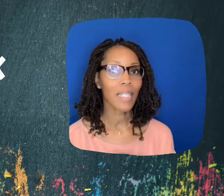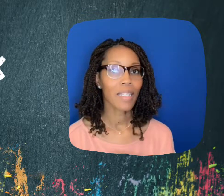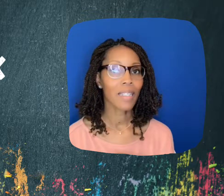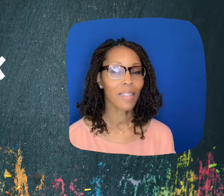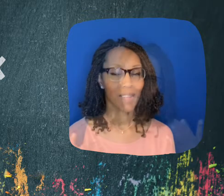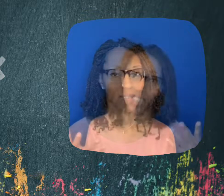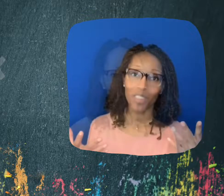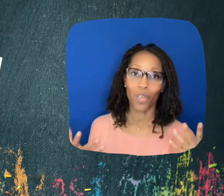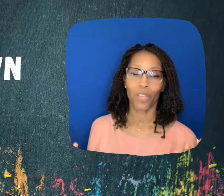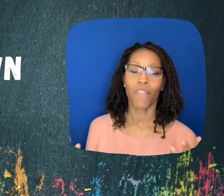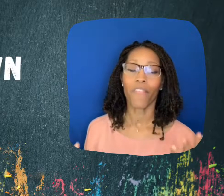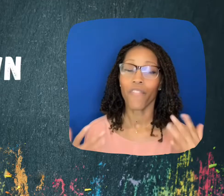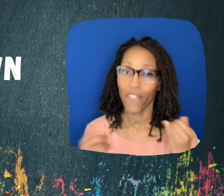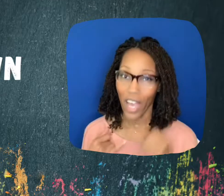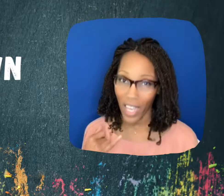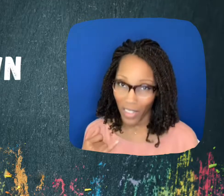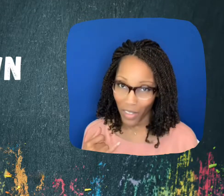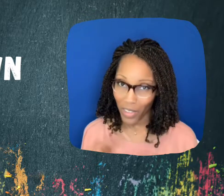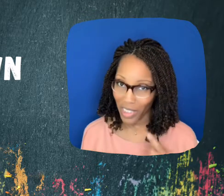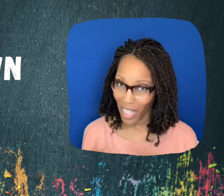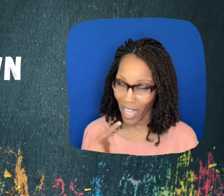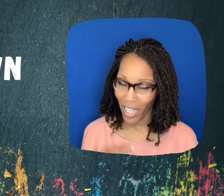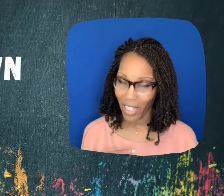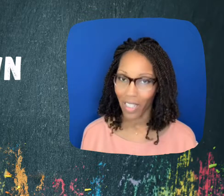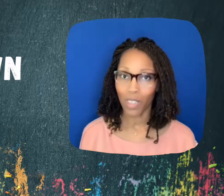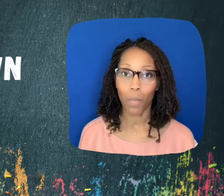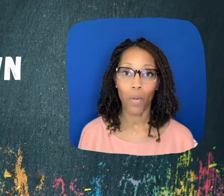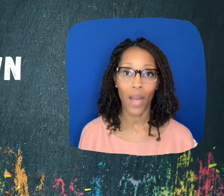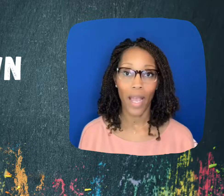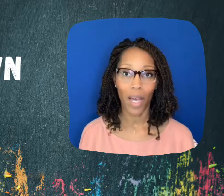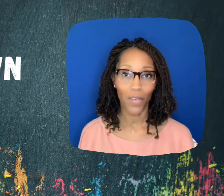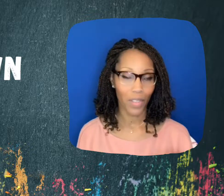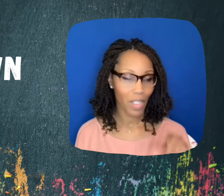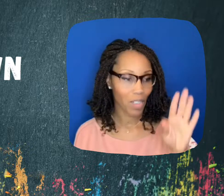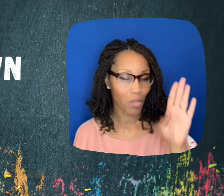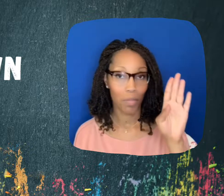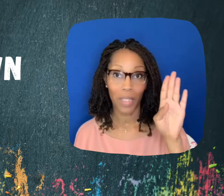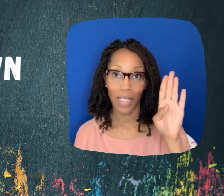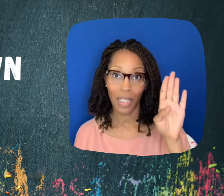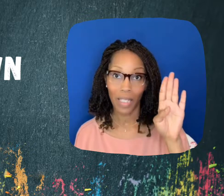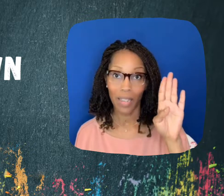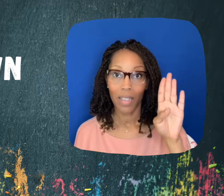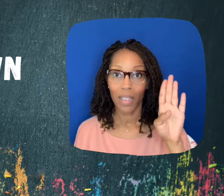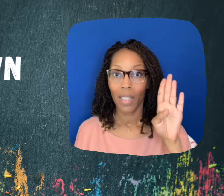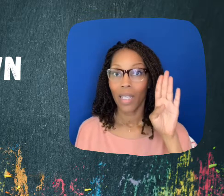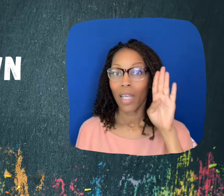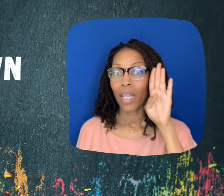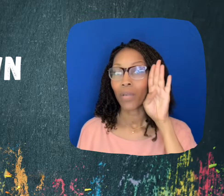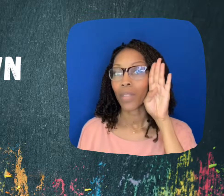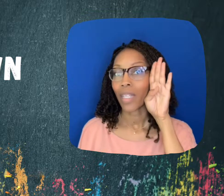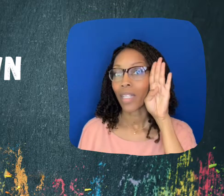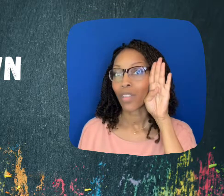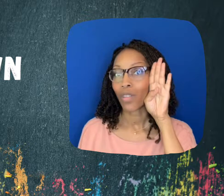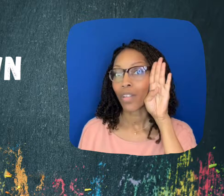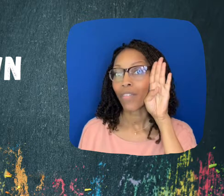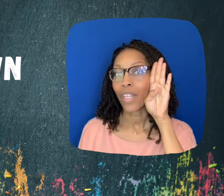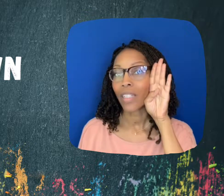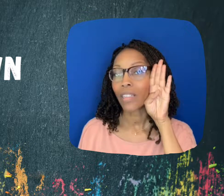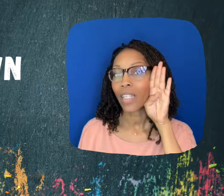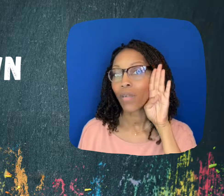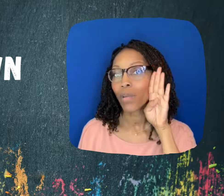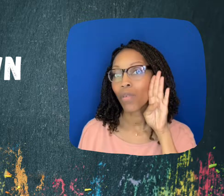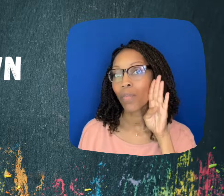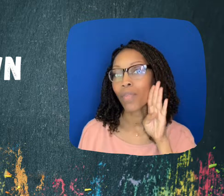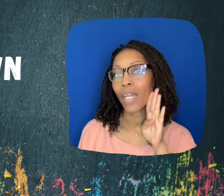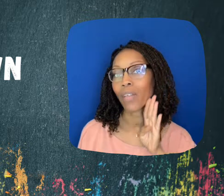pink. Alright, so the final sign is brown, another B, and we take it to our